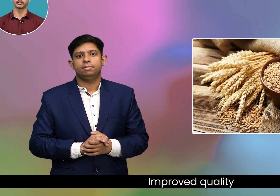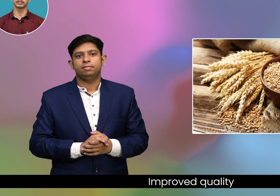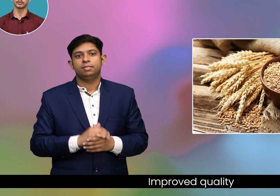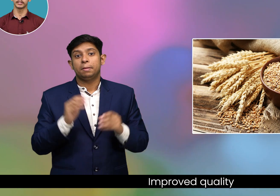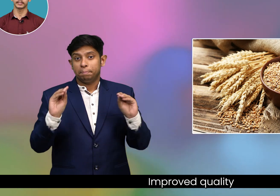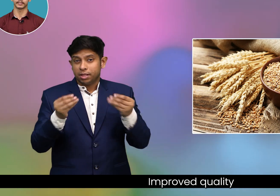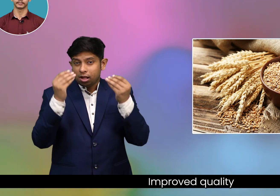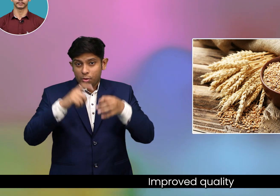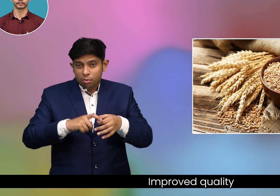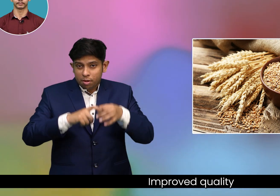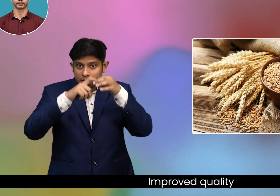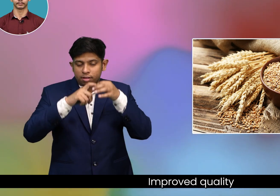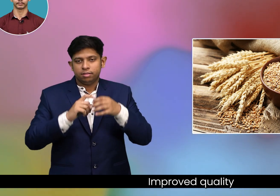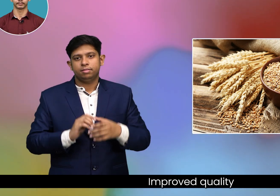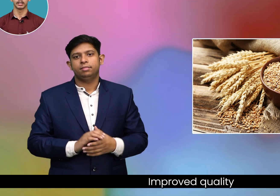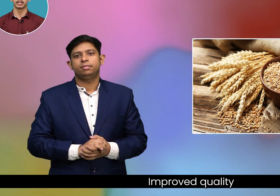Improved quality.